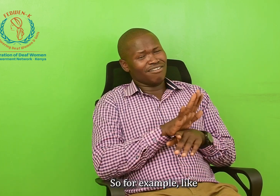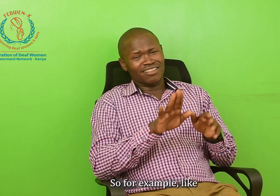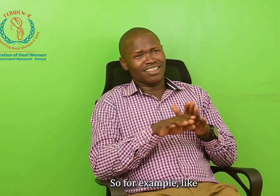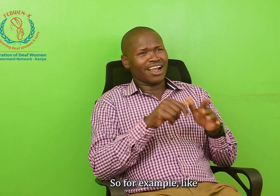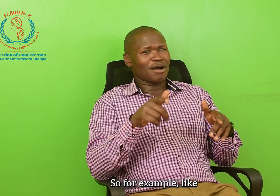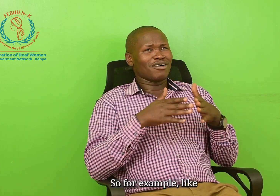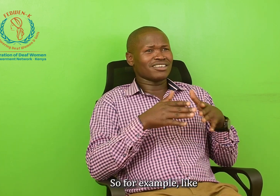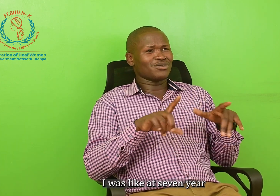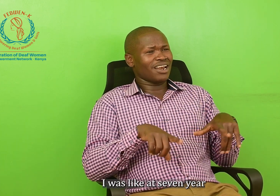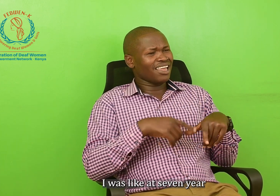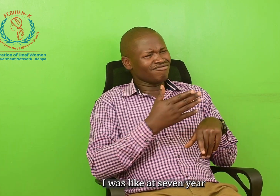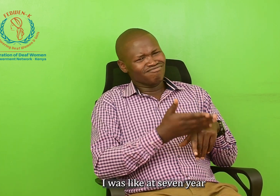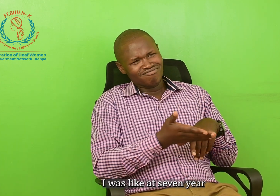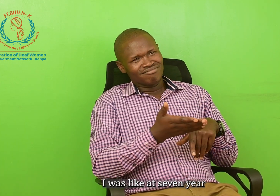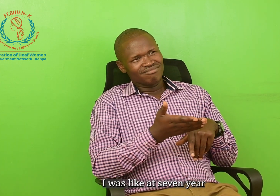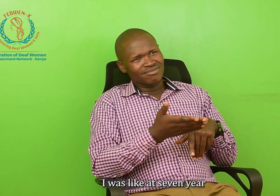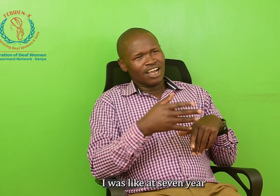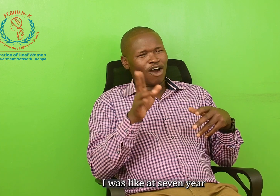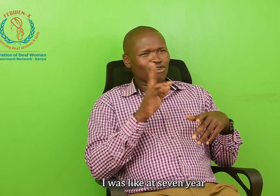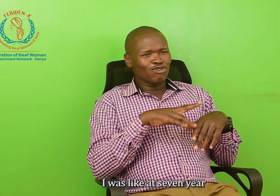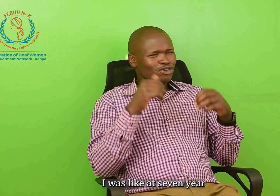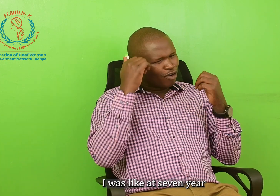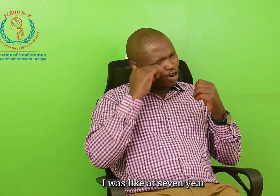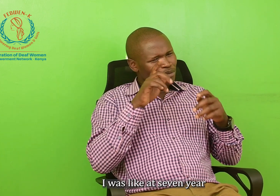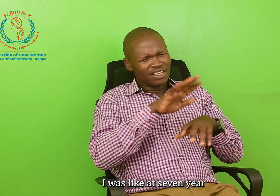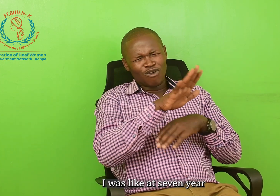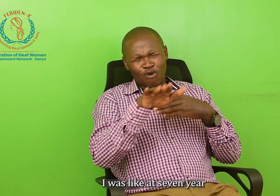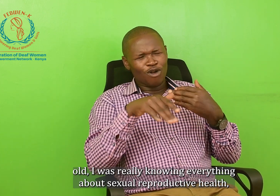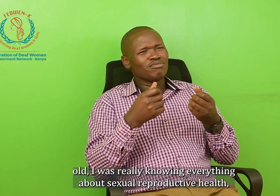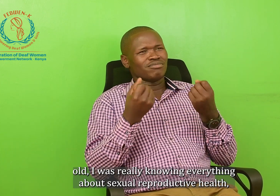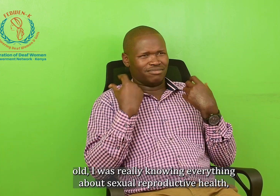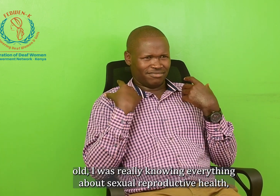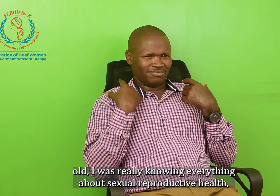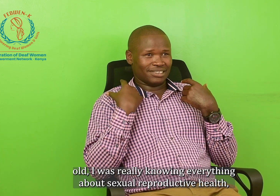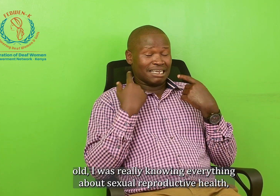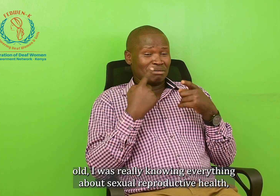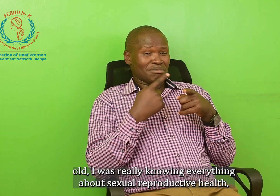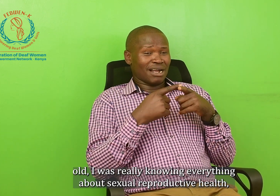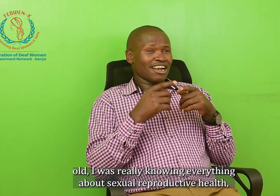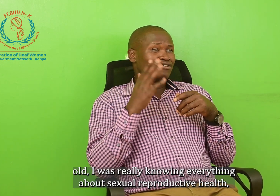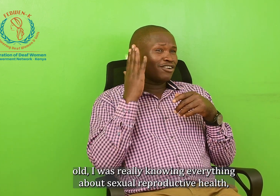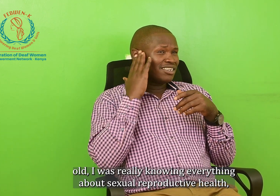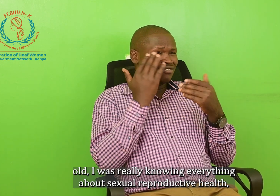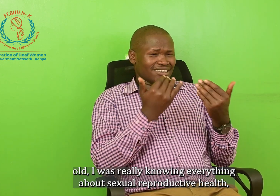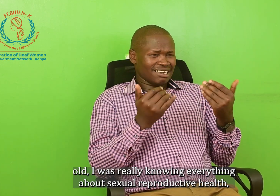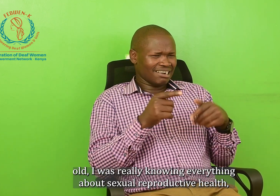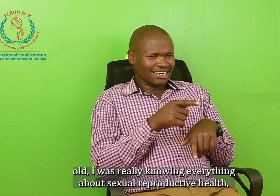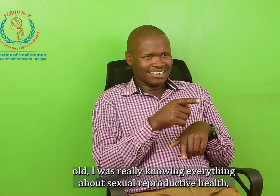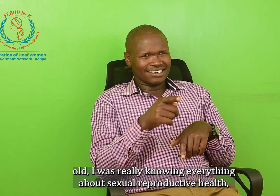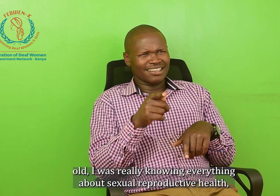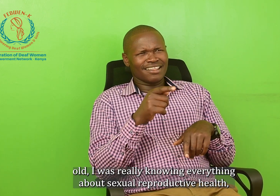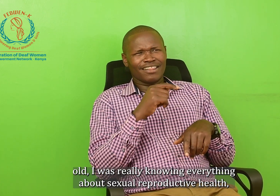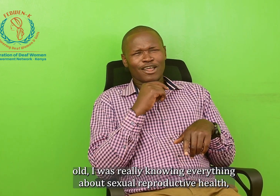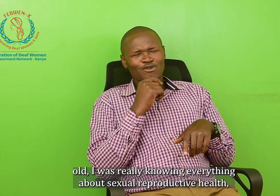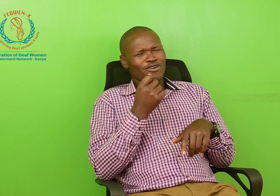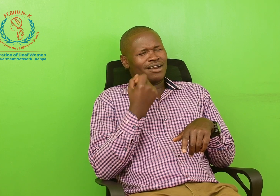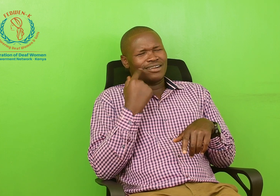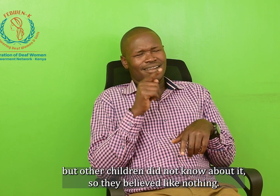I was like at a 7-year-old, I was really knowing everything about sexual reproductive health, but